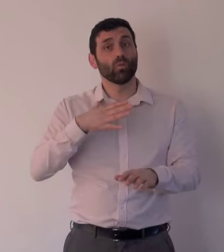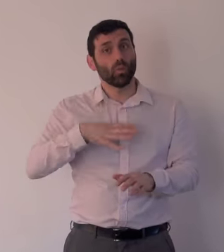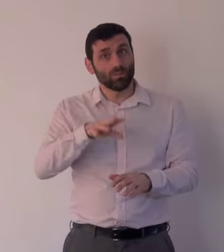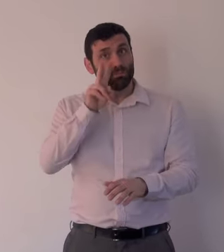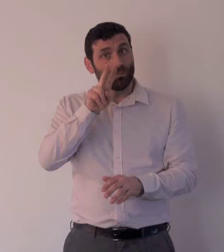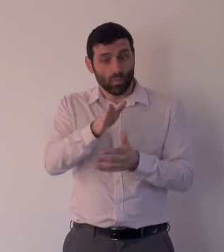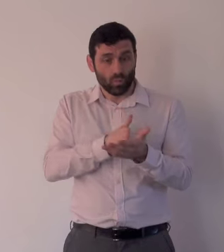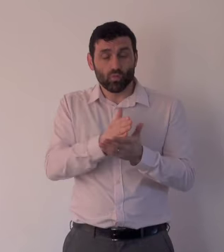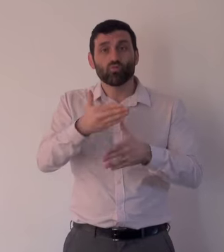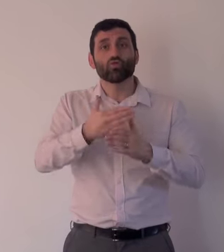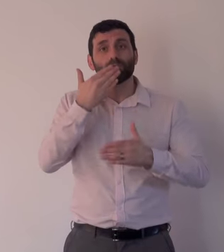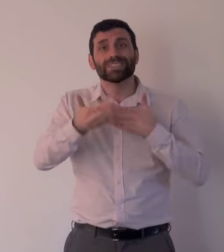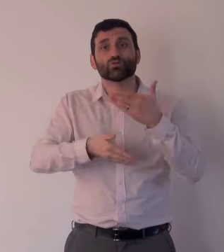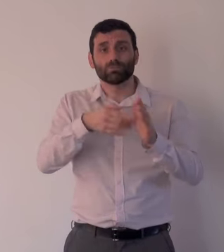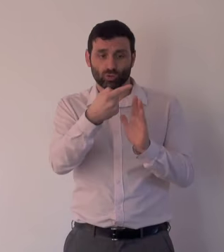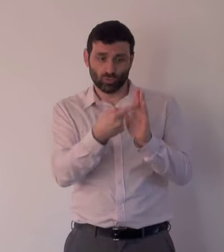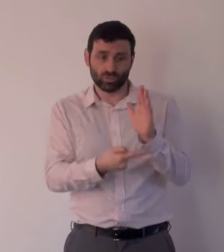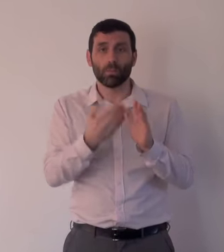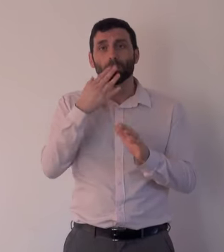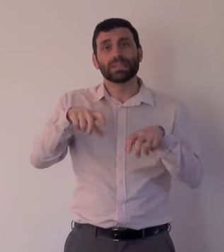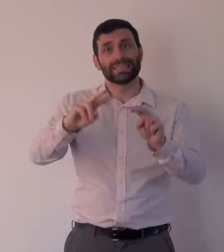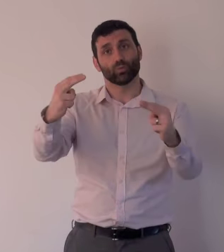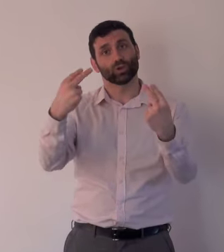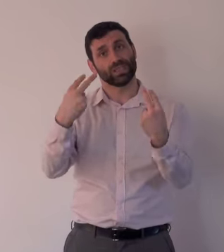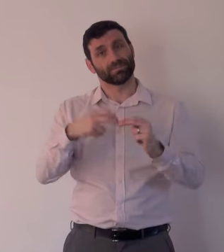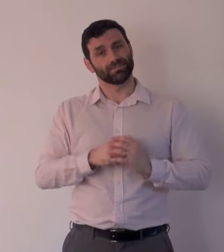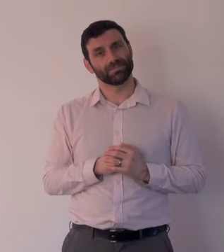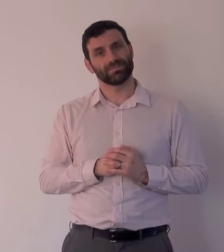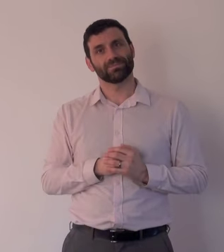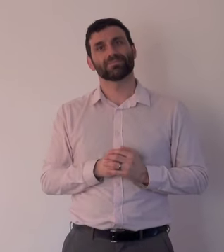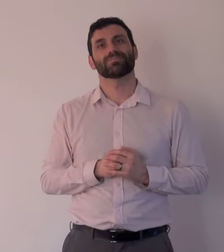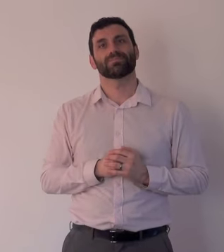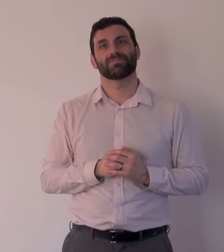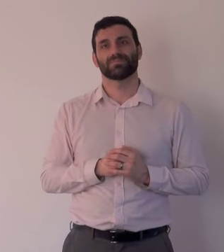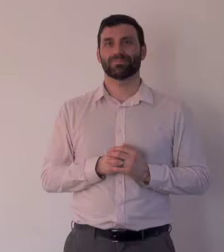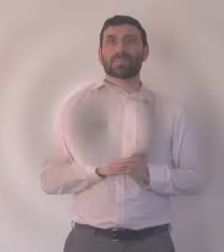If you want to see more about the job description, please continue watching.